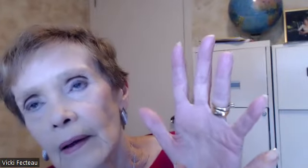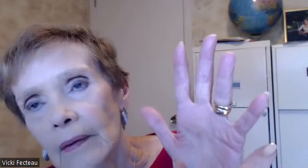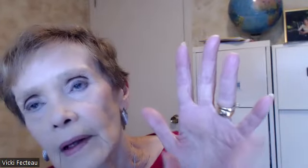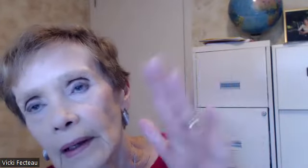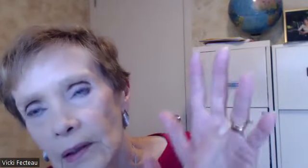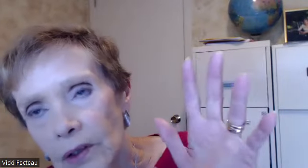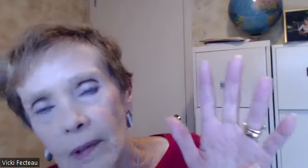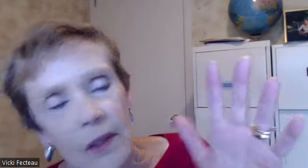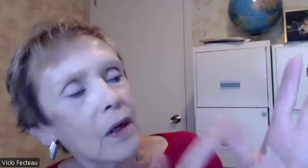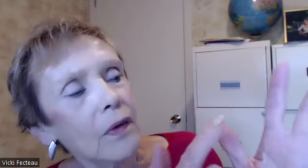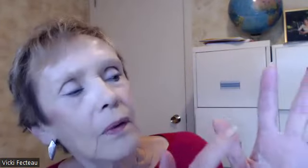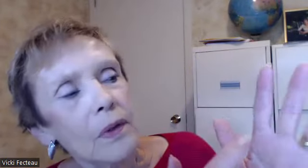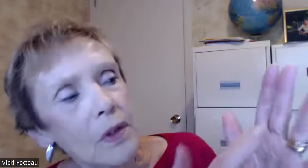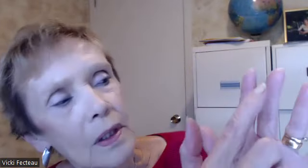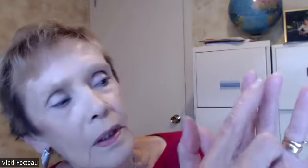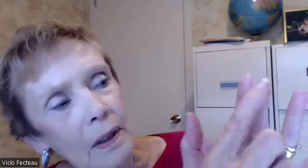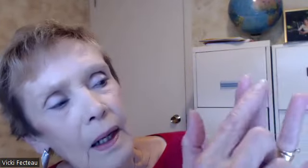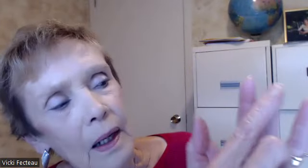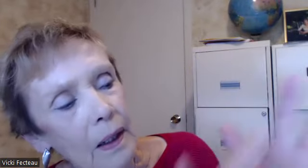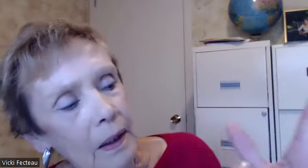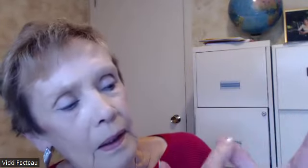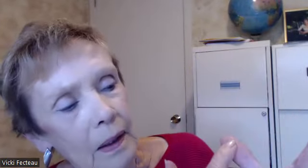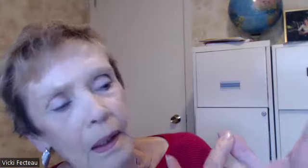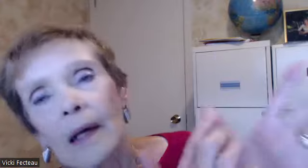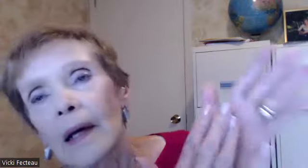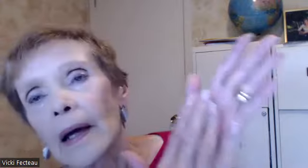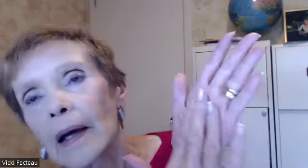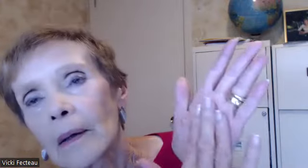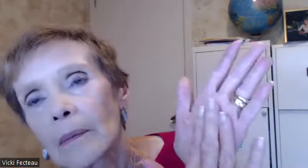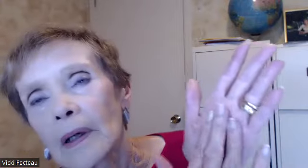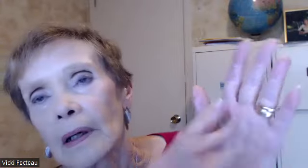And then I'd answer myself. I would say, I am